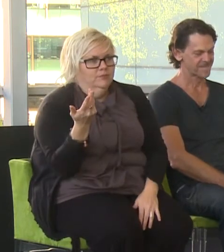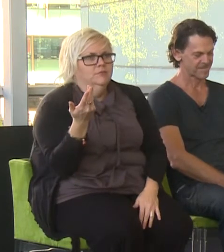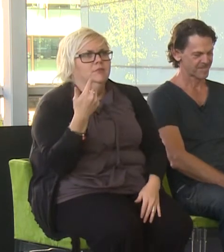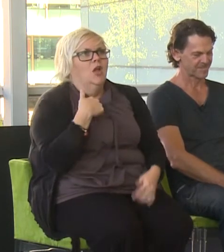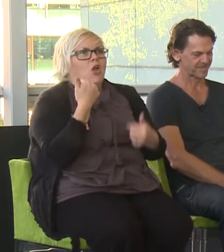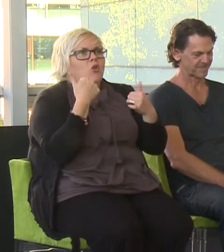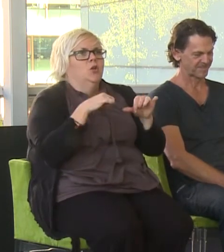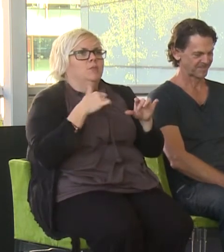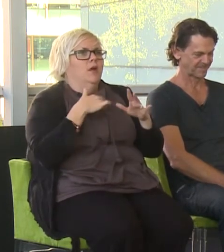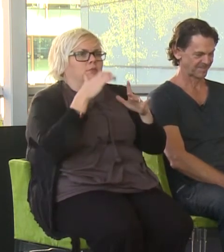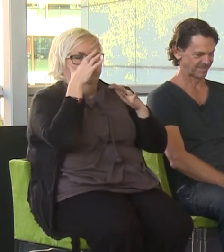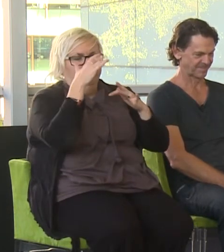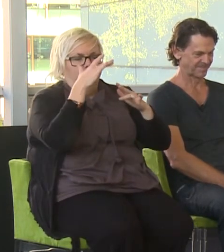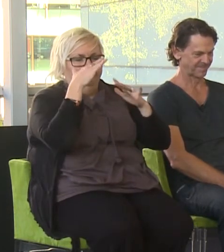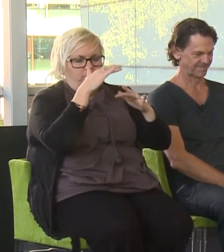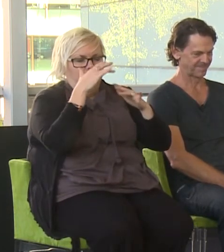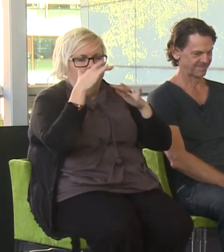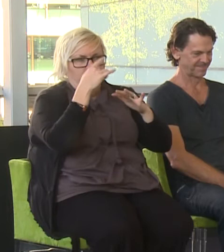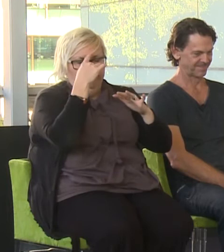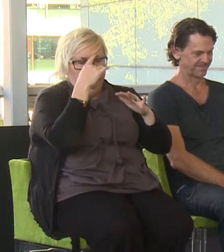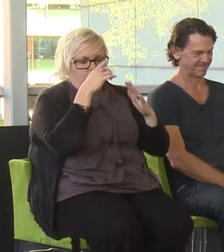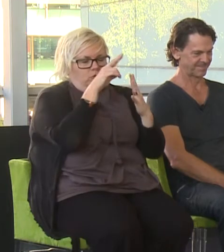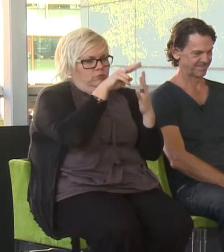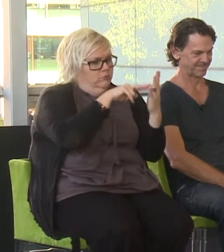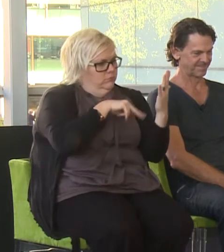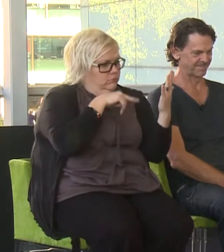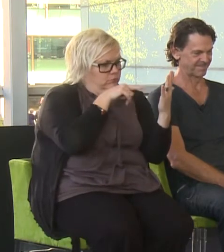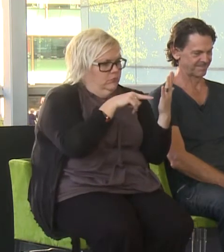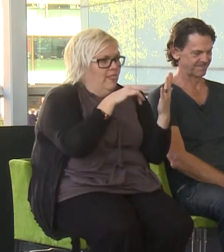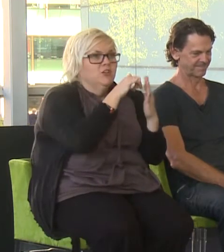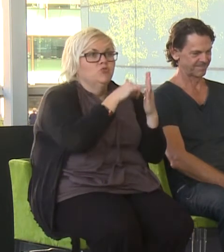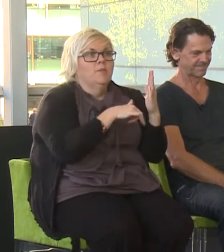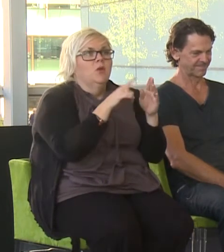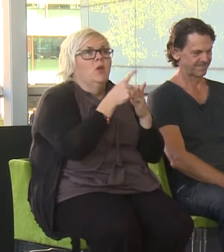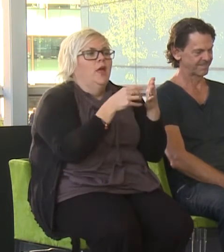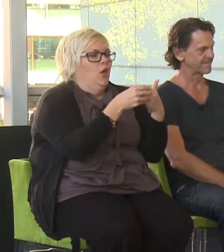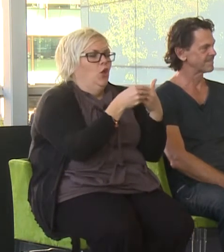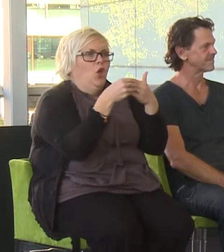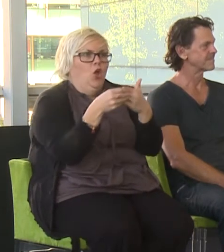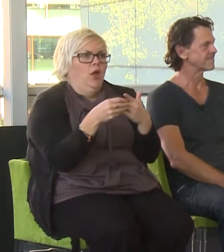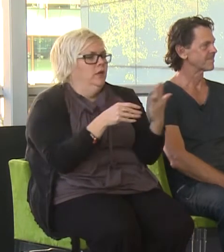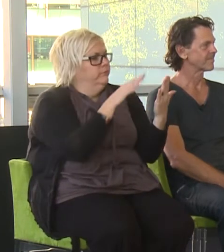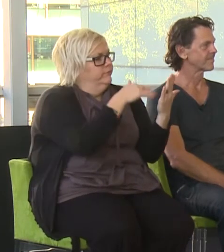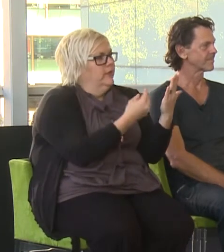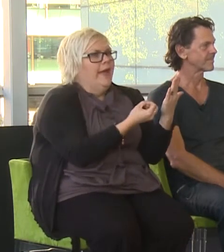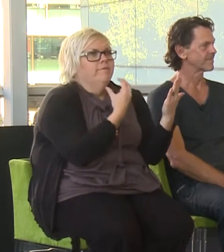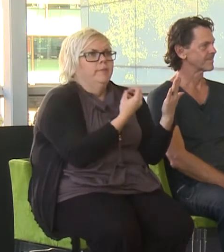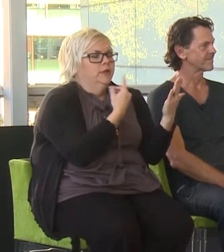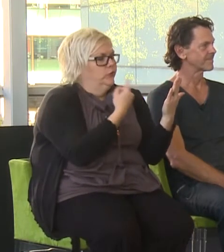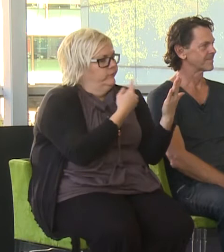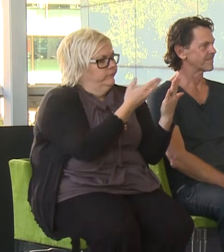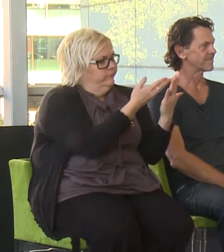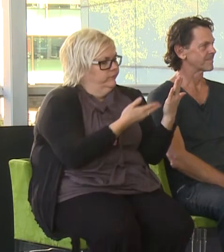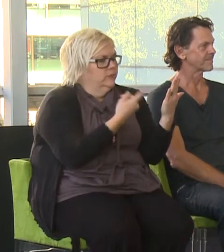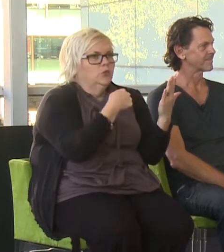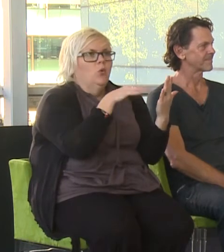crystal ball and gaze beyond the words on the page. The script is our guide, our baseline of information. So I explore